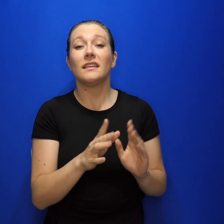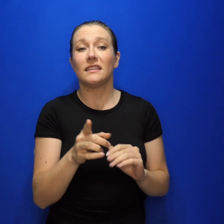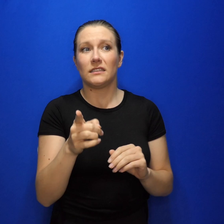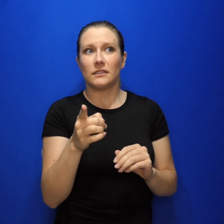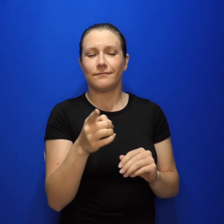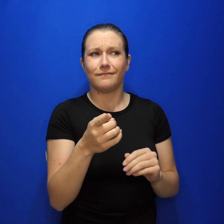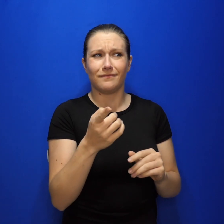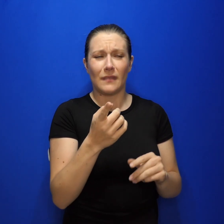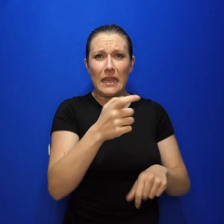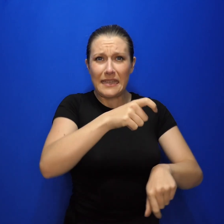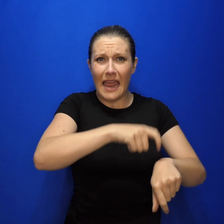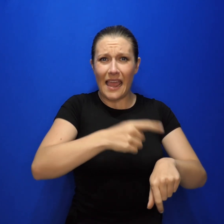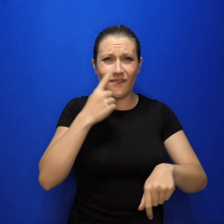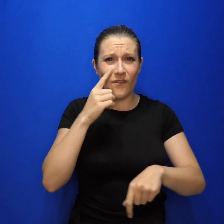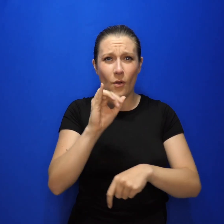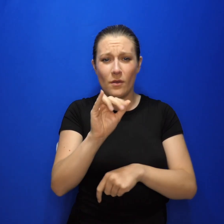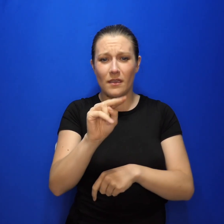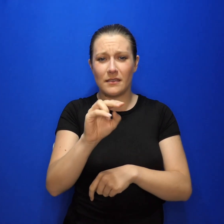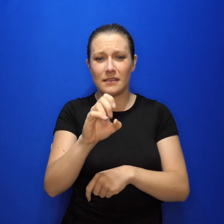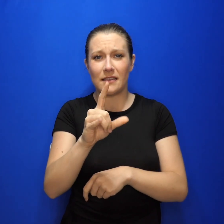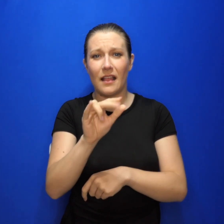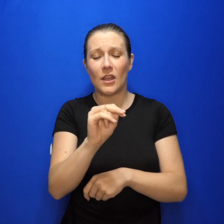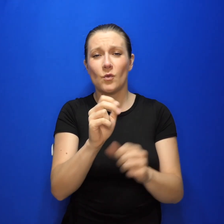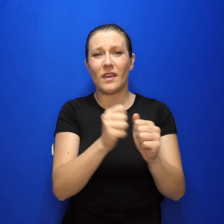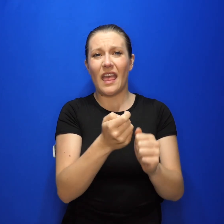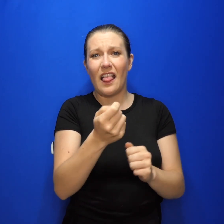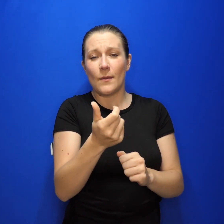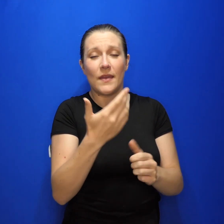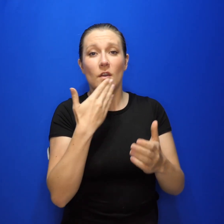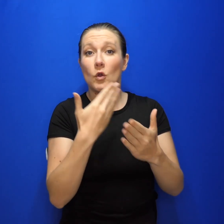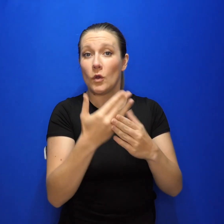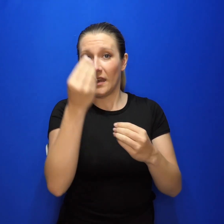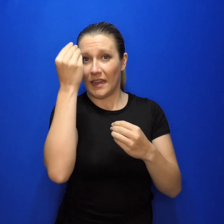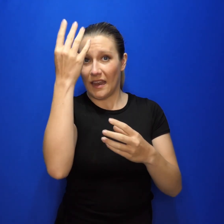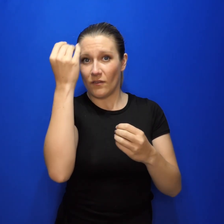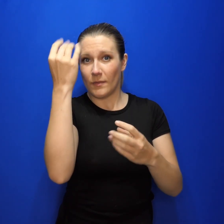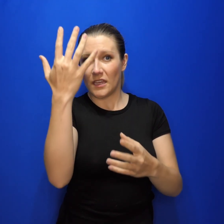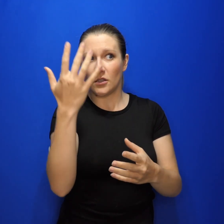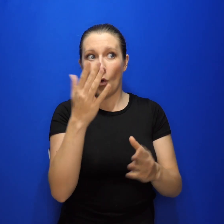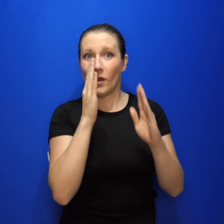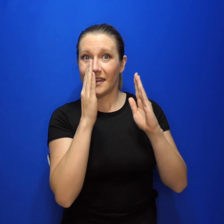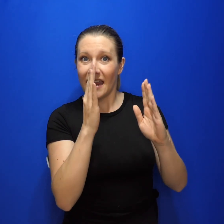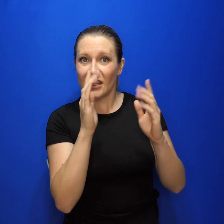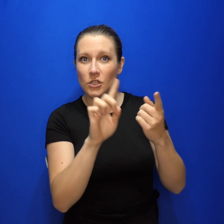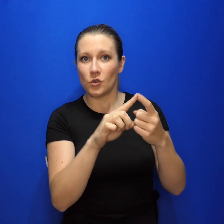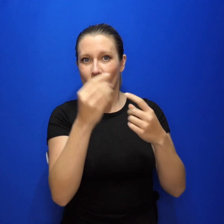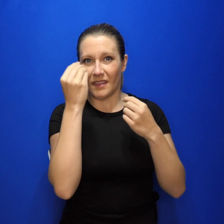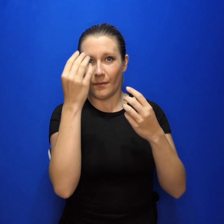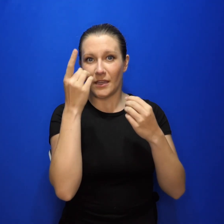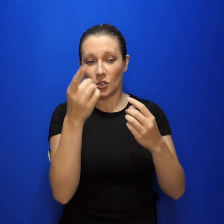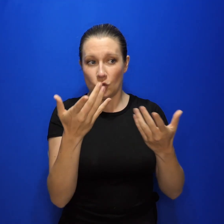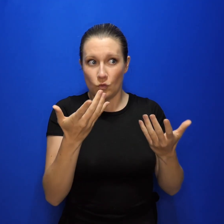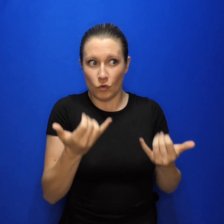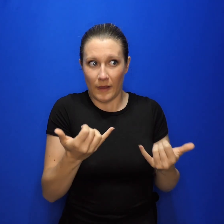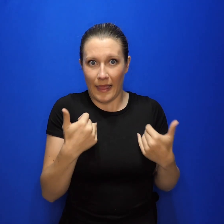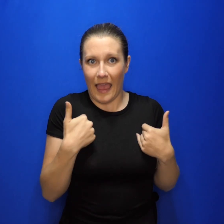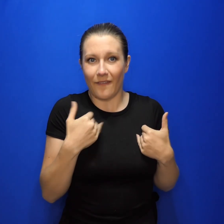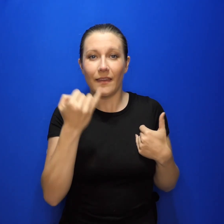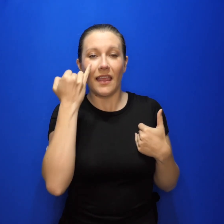where to put the insulin with a little bit of good information or attention to the information you have, right? Yeah. Had you